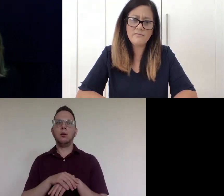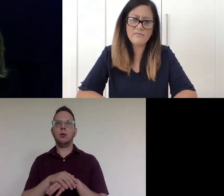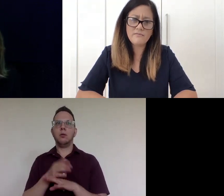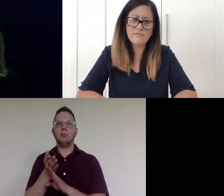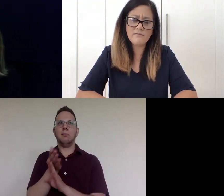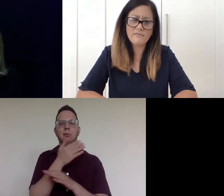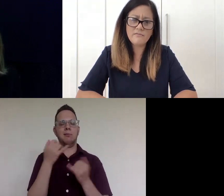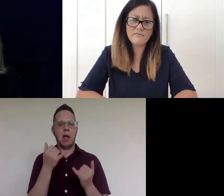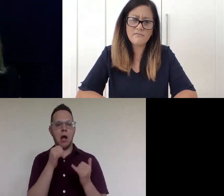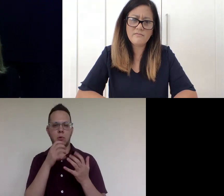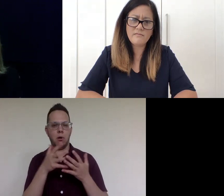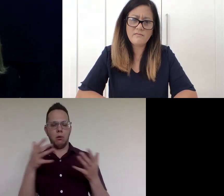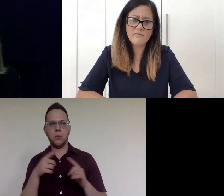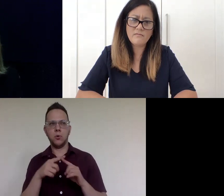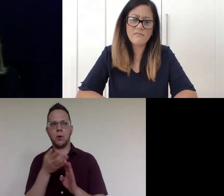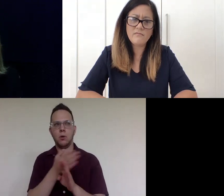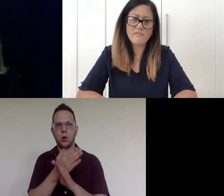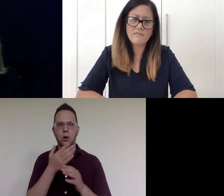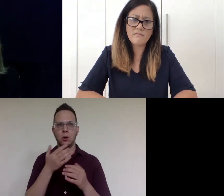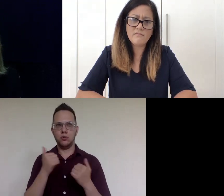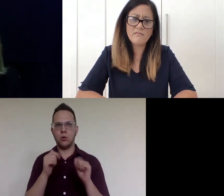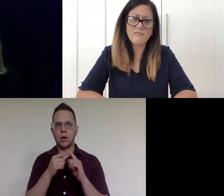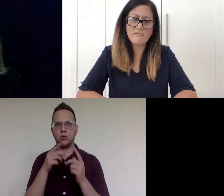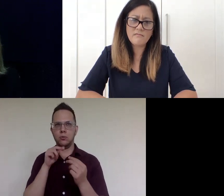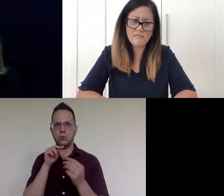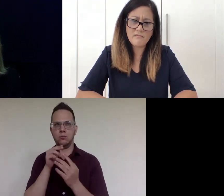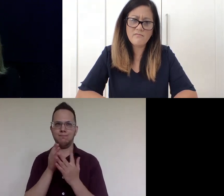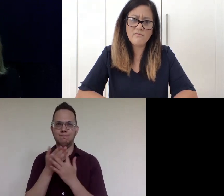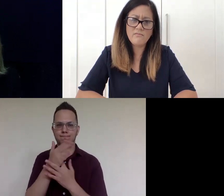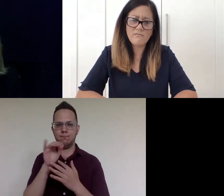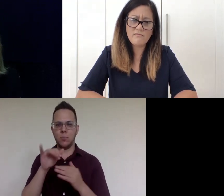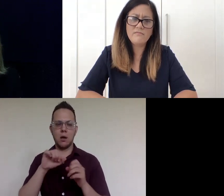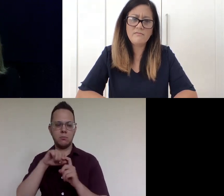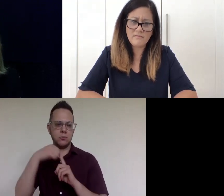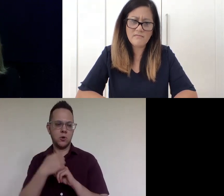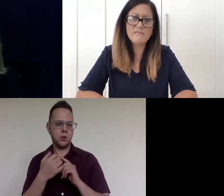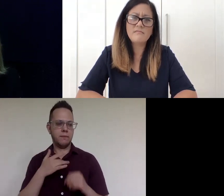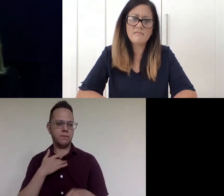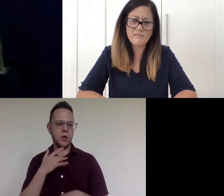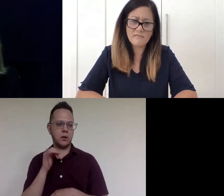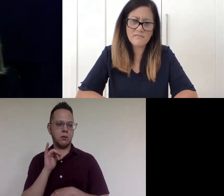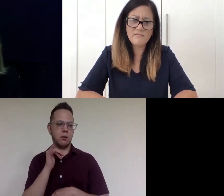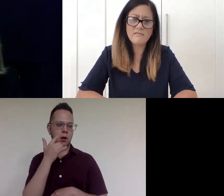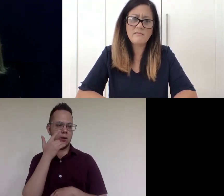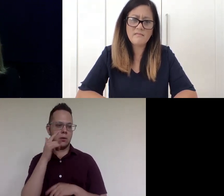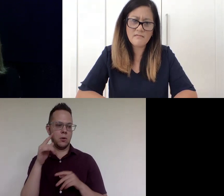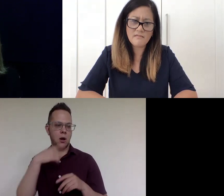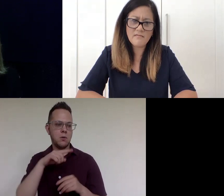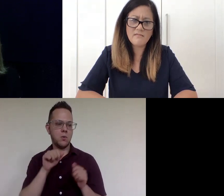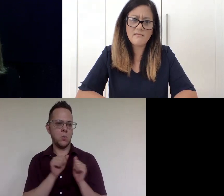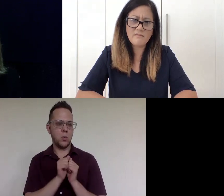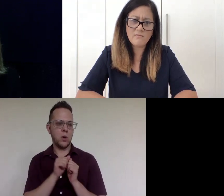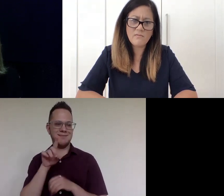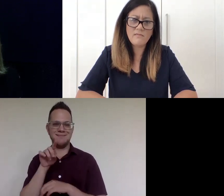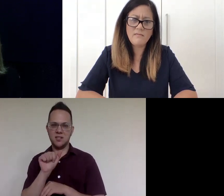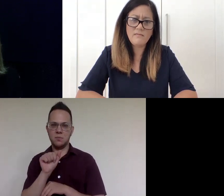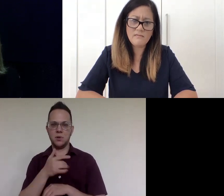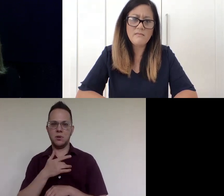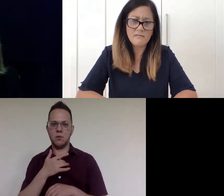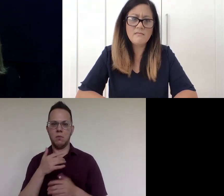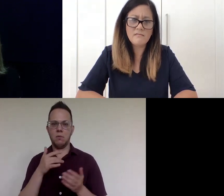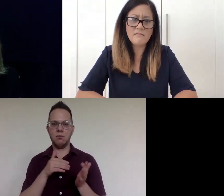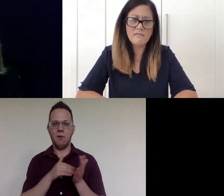date people, not so much in the past, but now I try to navigate situations where, disability sometimes will disempower